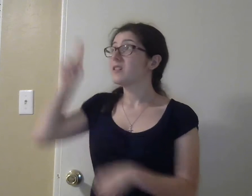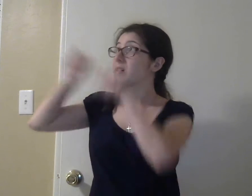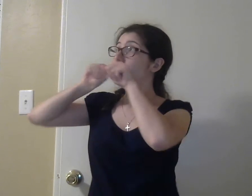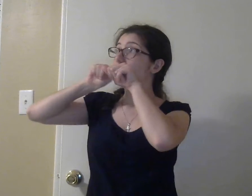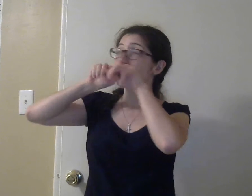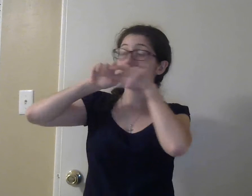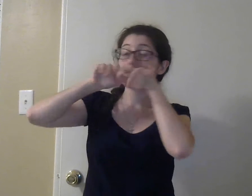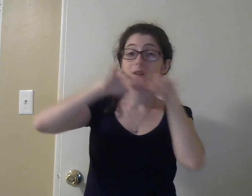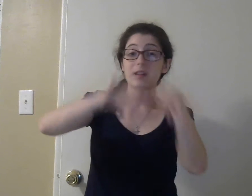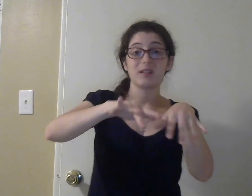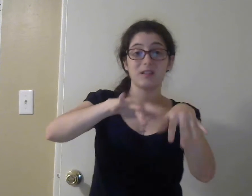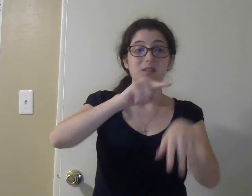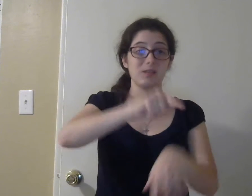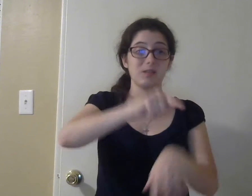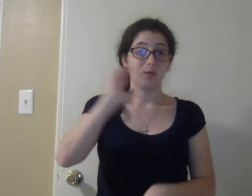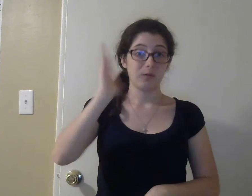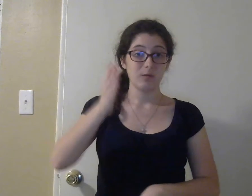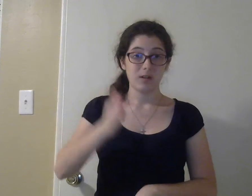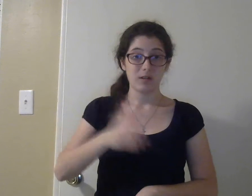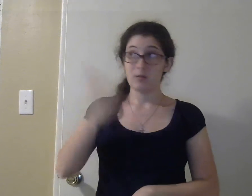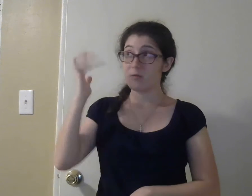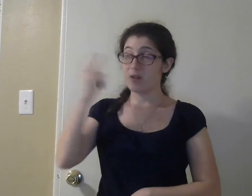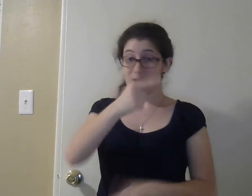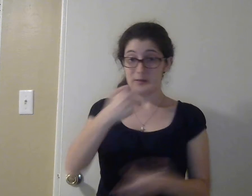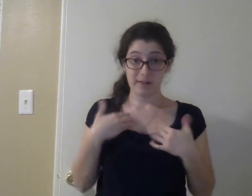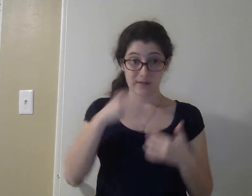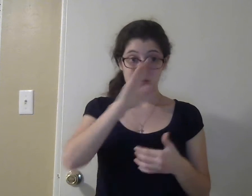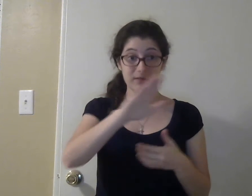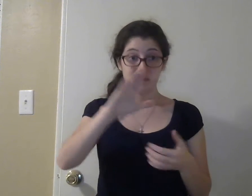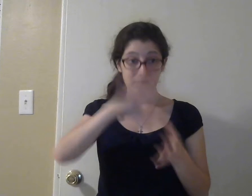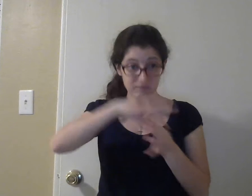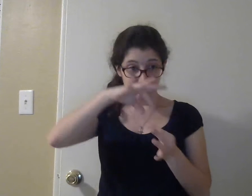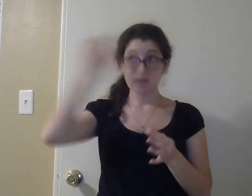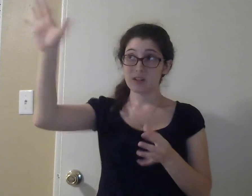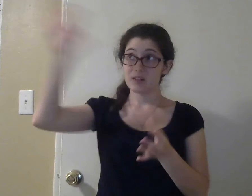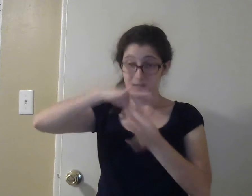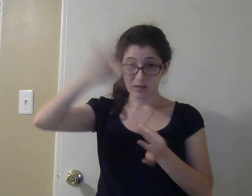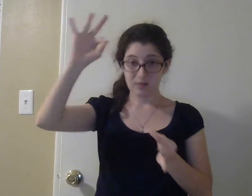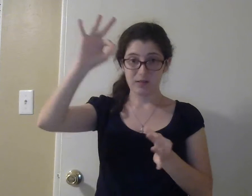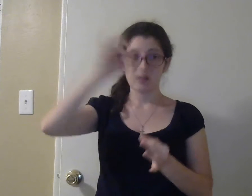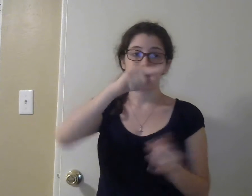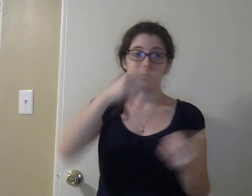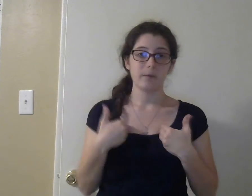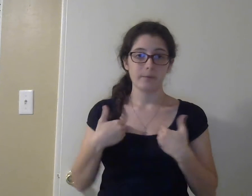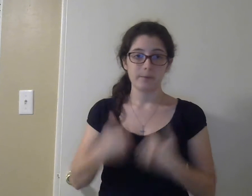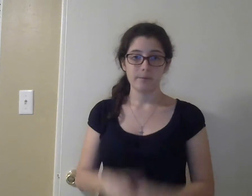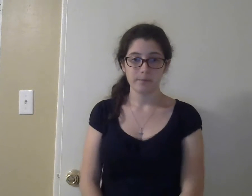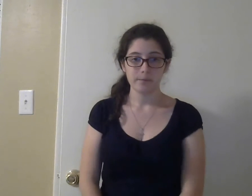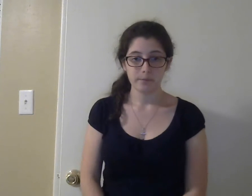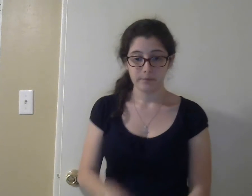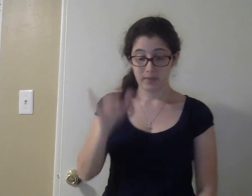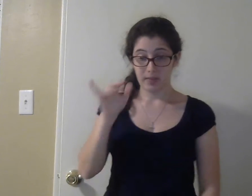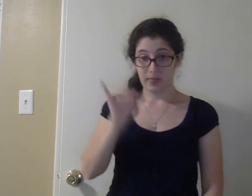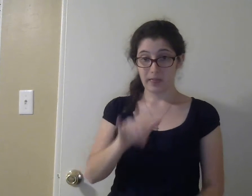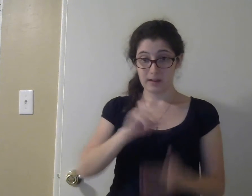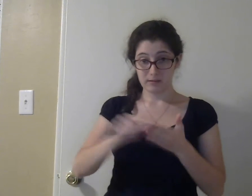God rests upon you. Now, doesn't that text, even though it's only talking about an insult, doesn't the principle hold